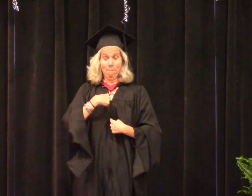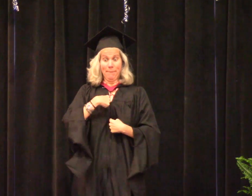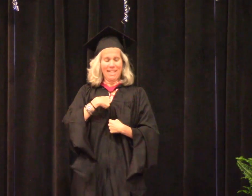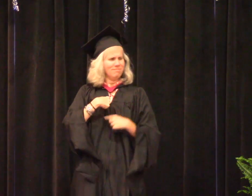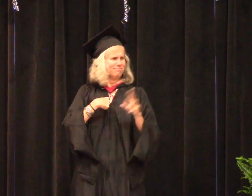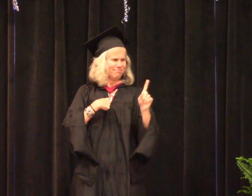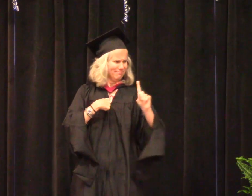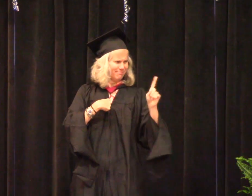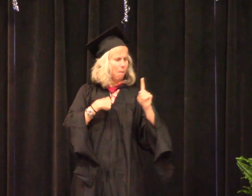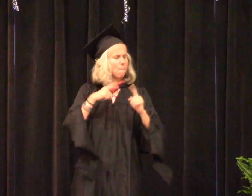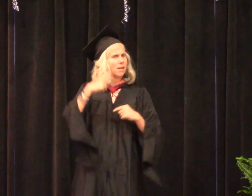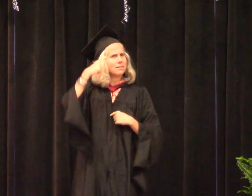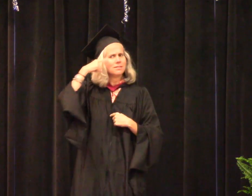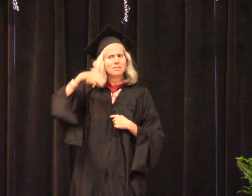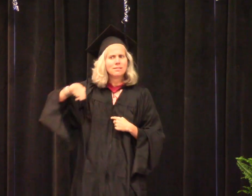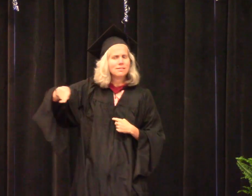to the world.